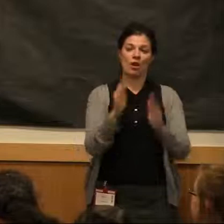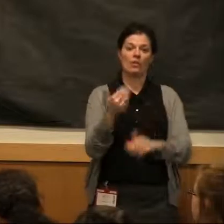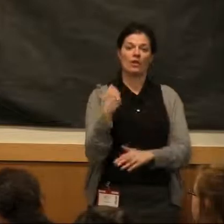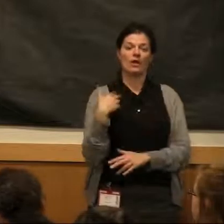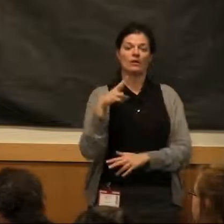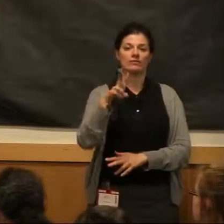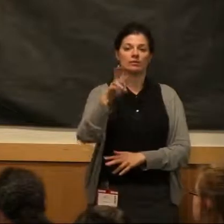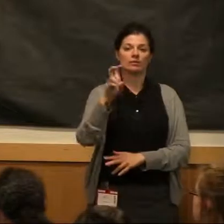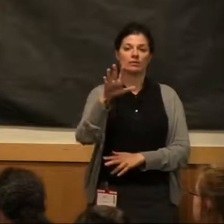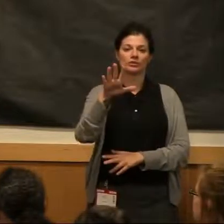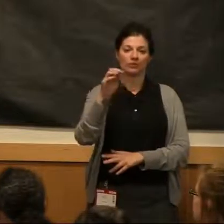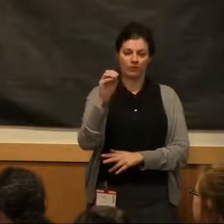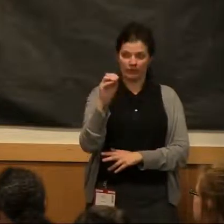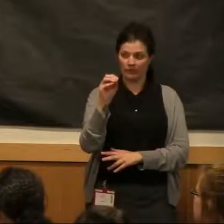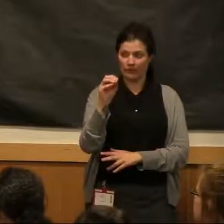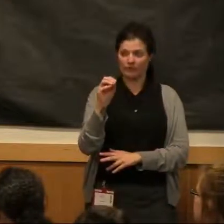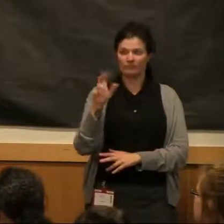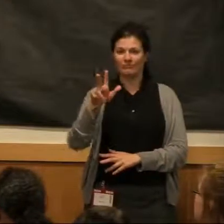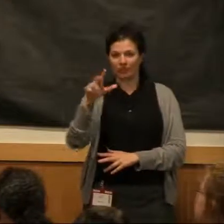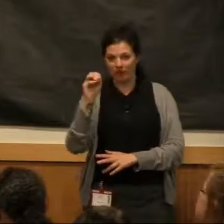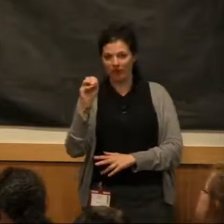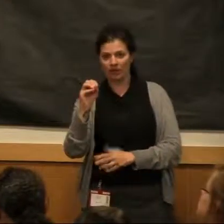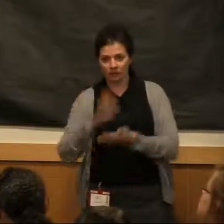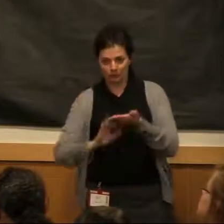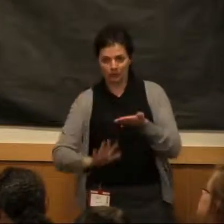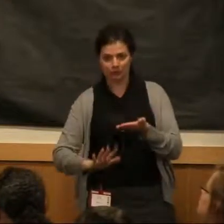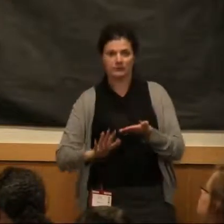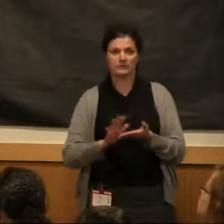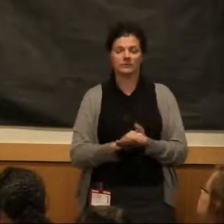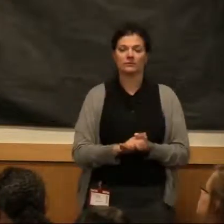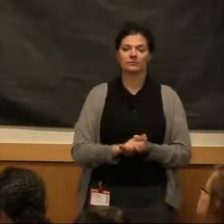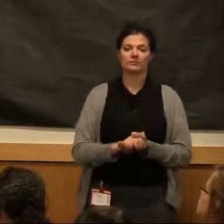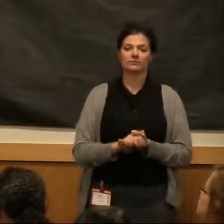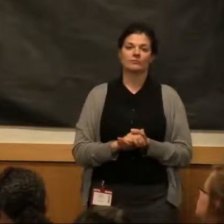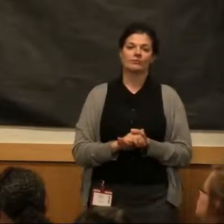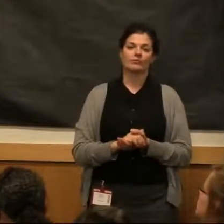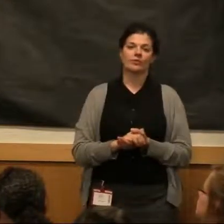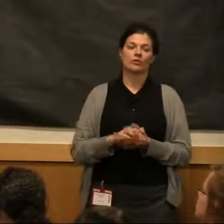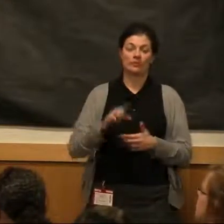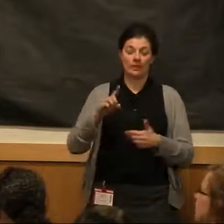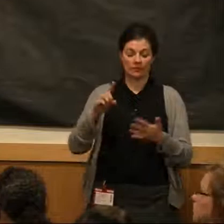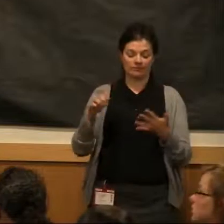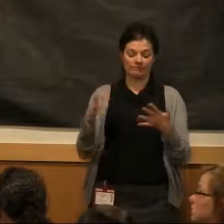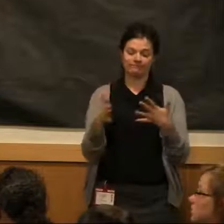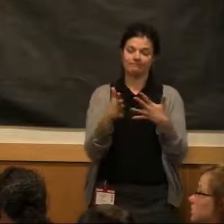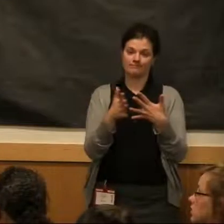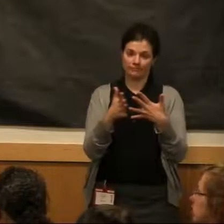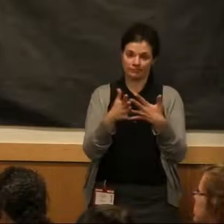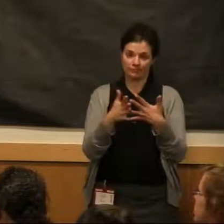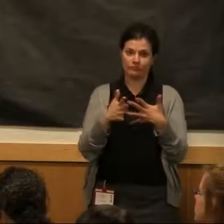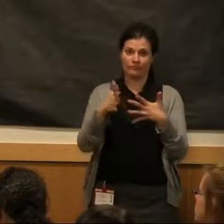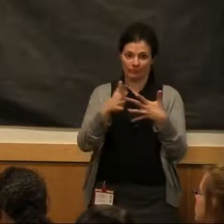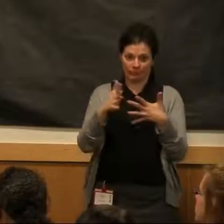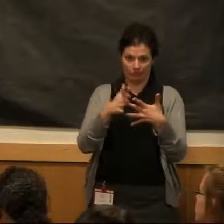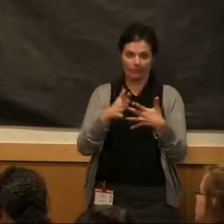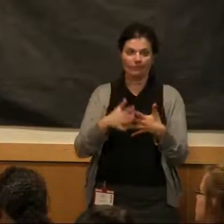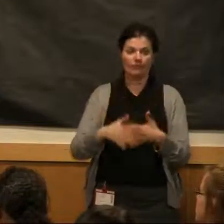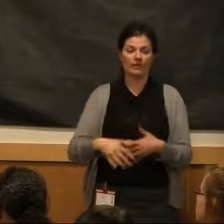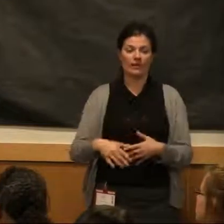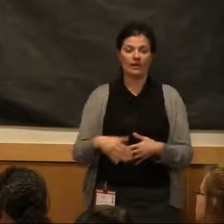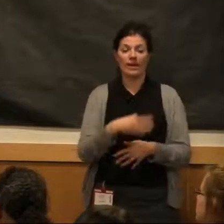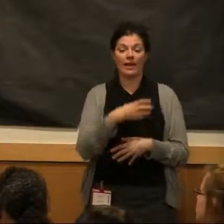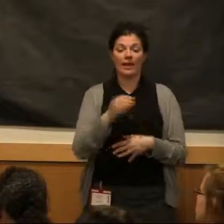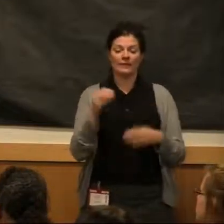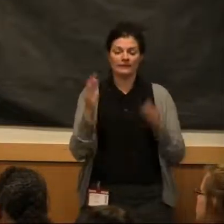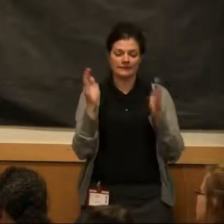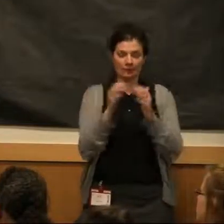about 250 to 300 students. Those will be first year and sophomore students. And then we have a lot of small houses, and those